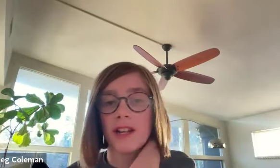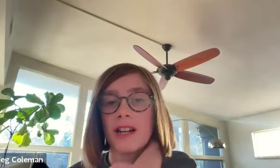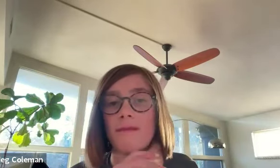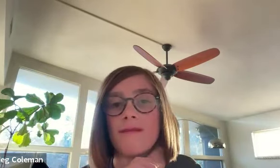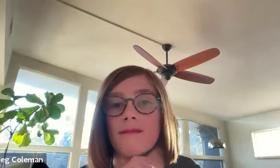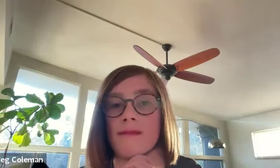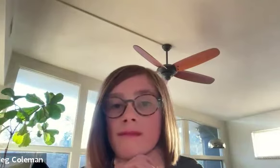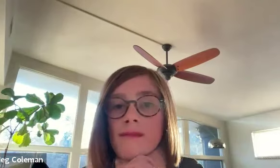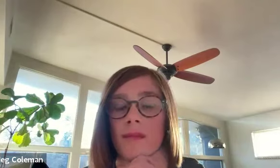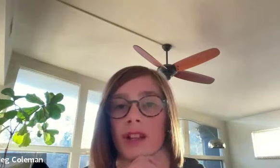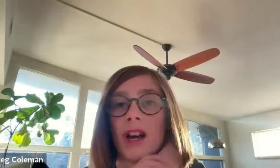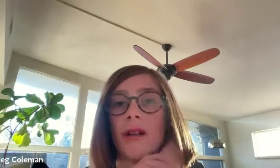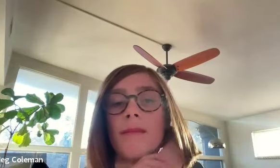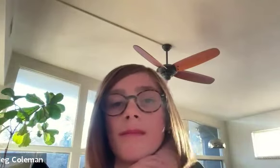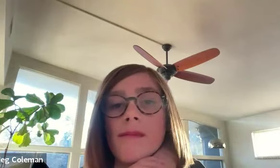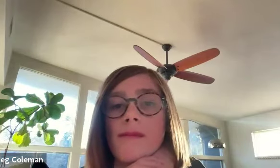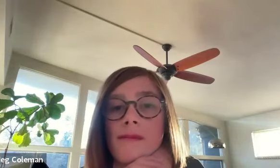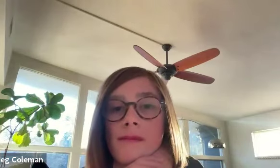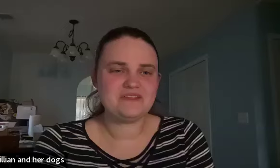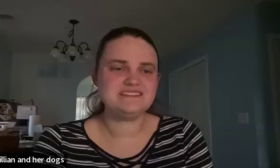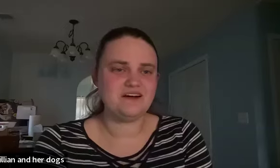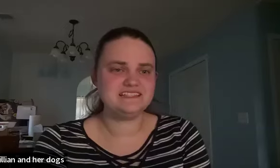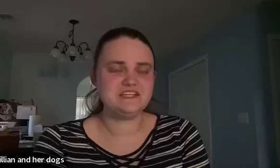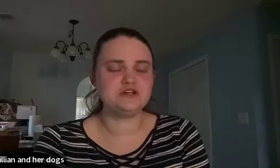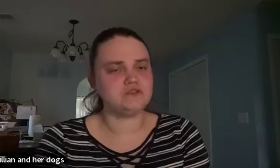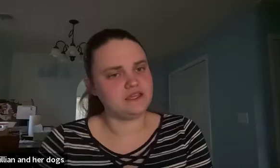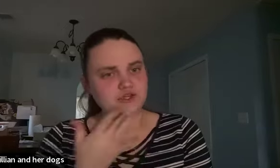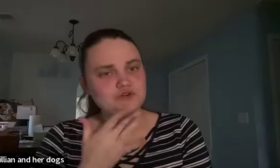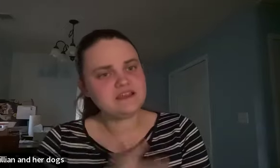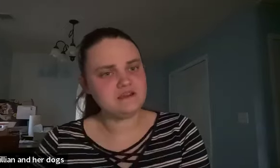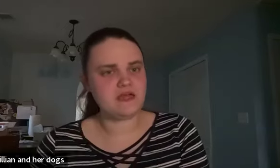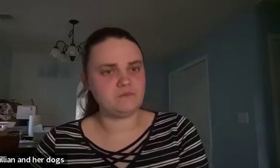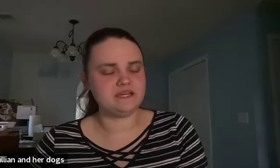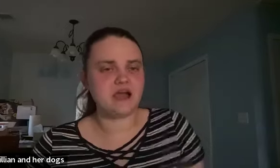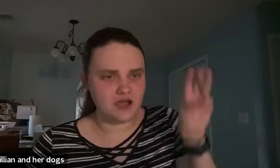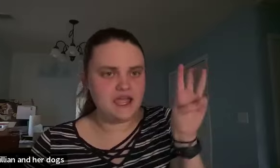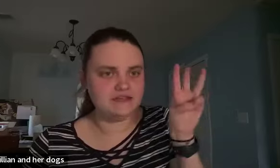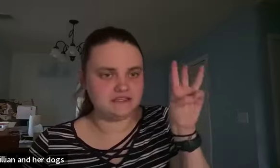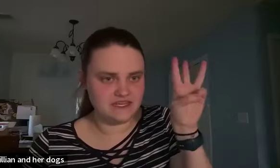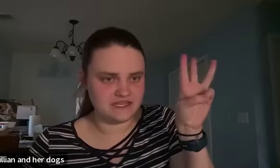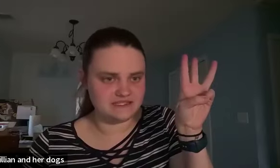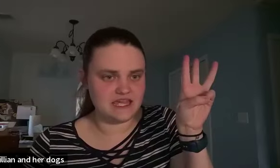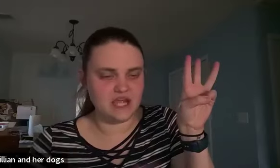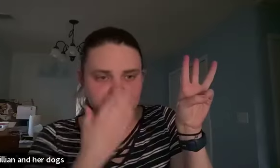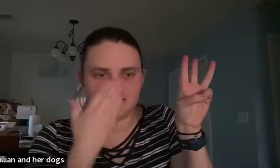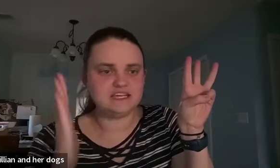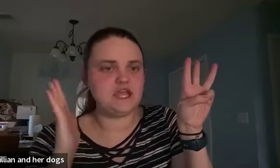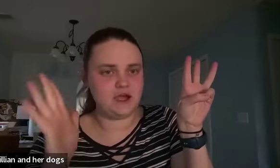three. Yeah. No, that's honestly, you're lucky. You're lucky on that because I had this, and I cannot tell you how